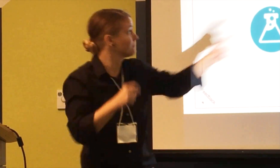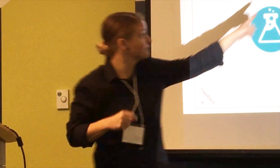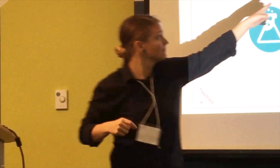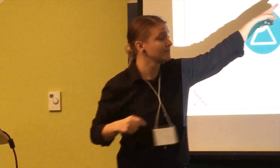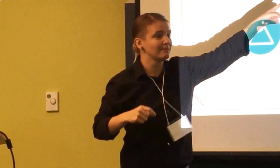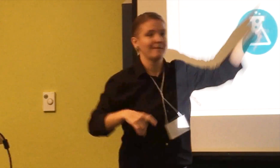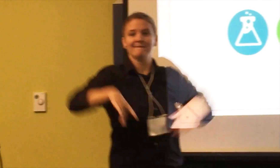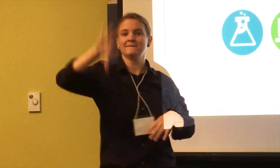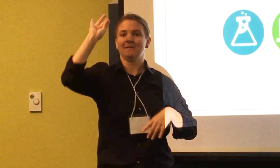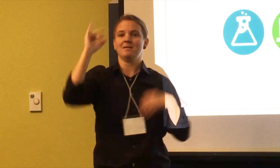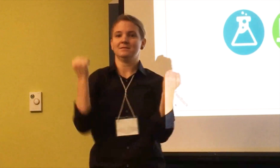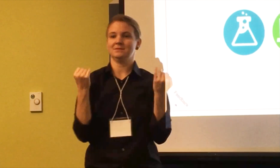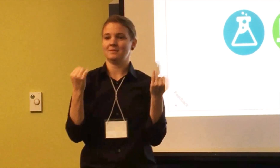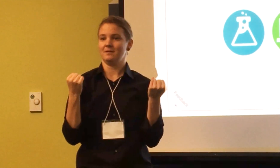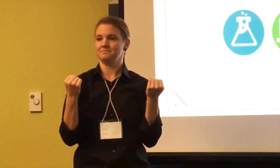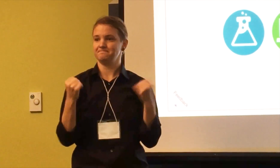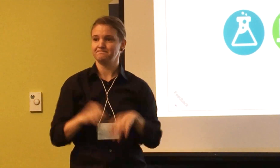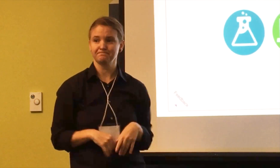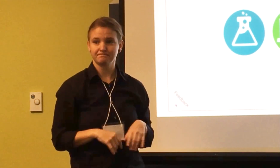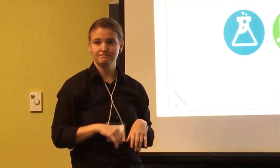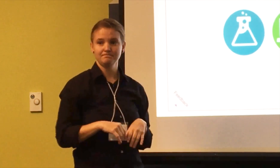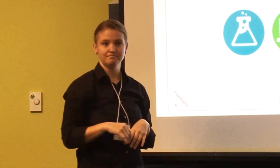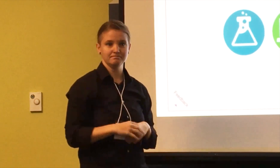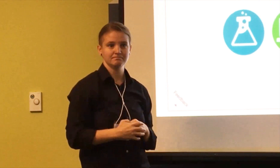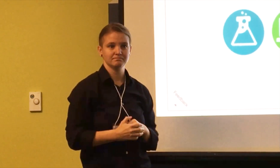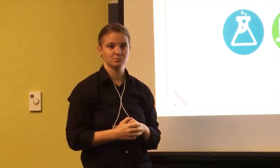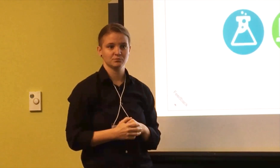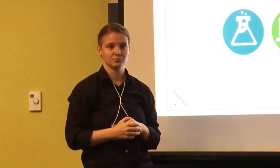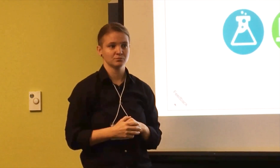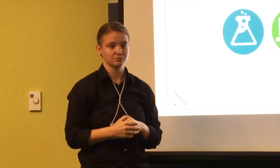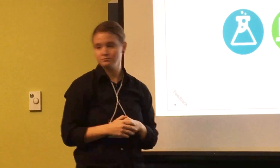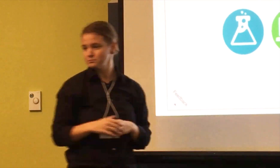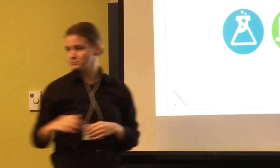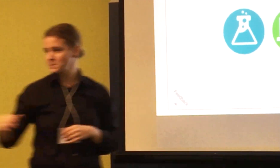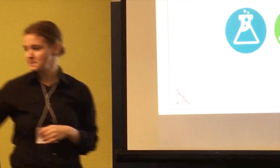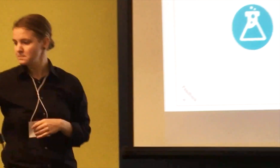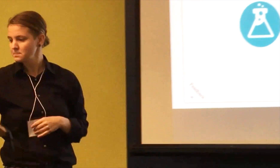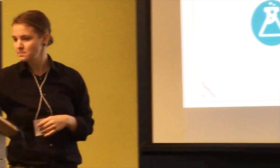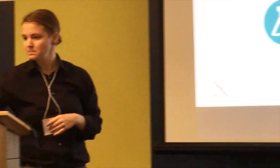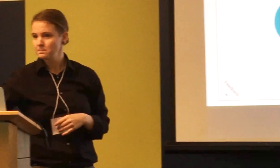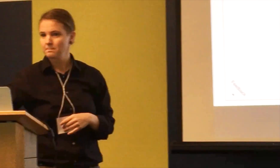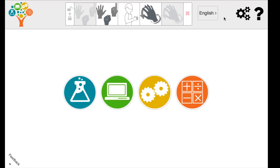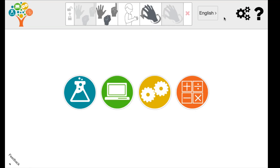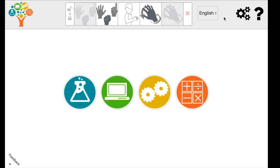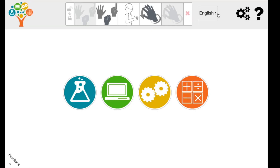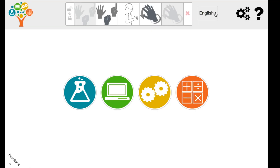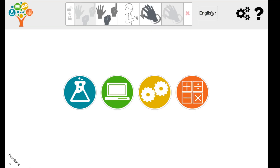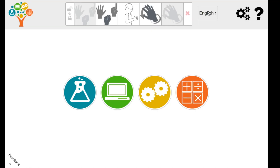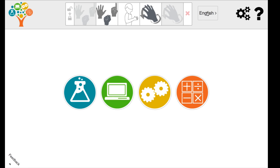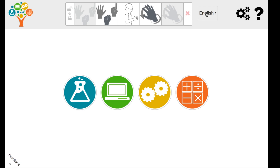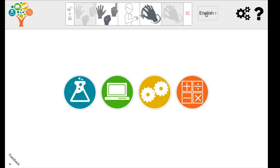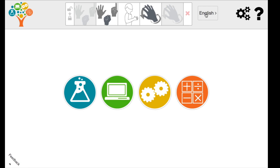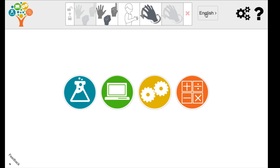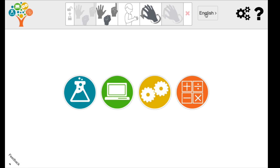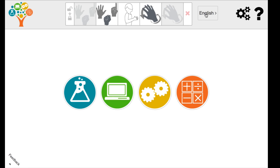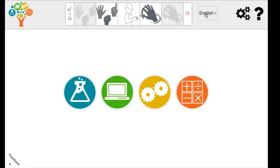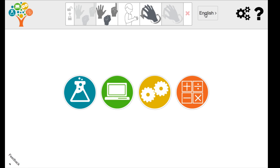the linguistic parts of the ASL sign and find it. Or if you're an English speaker and you want to find a sign, you use the